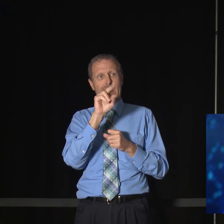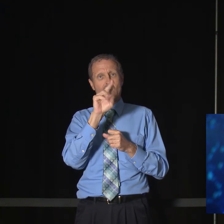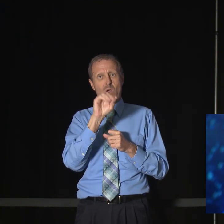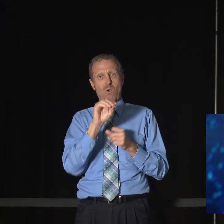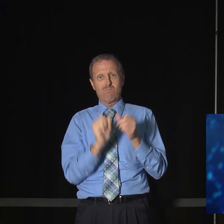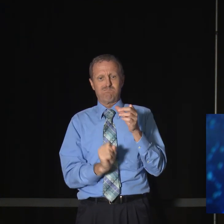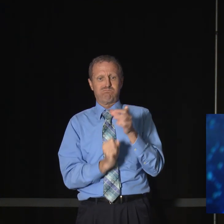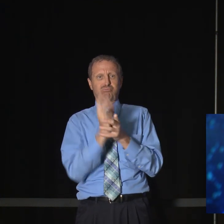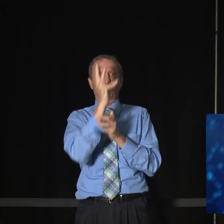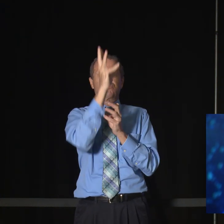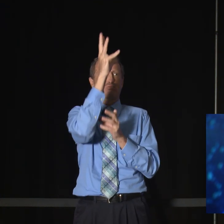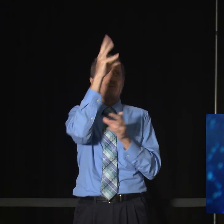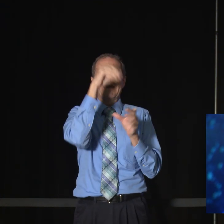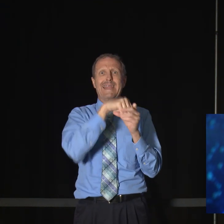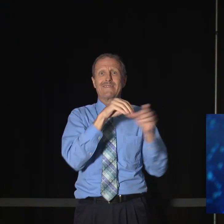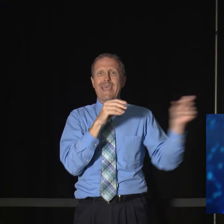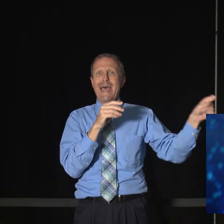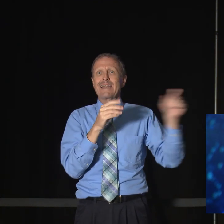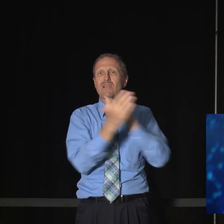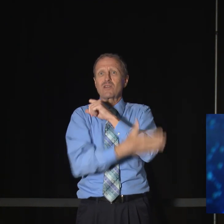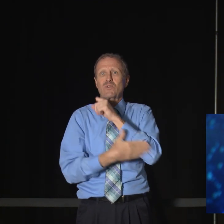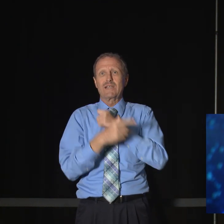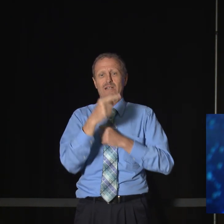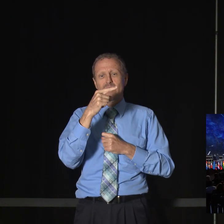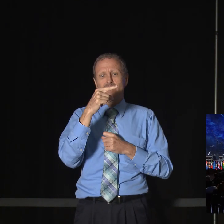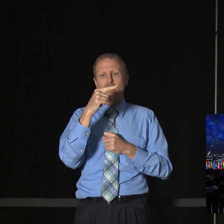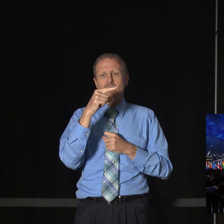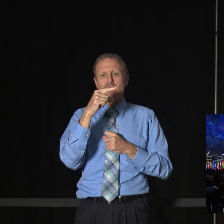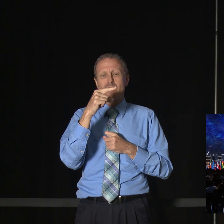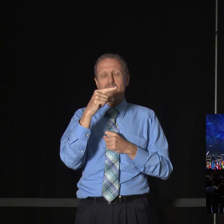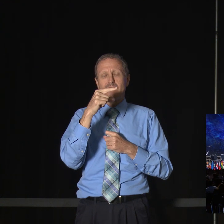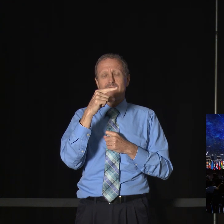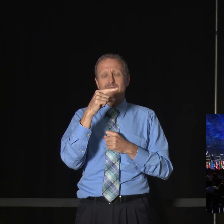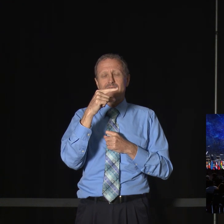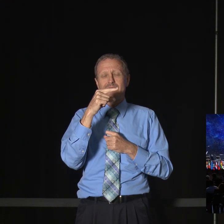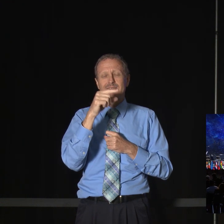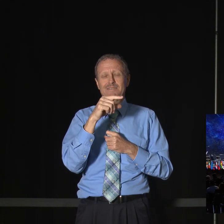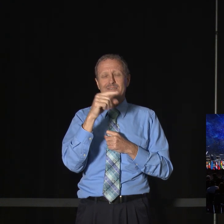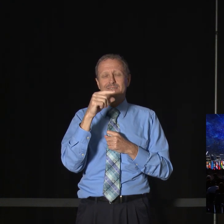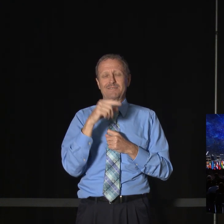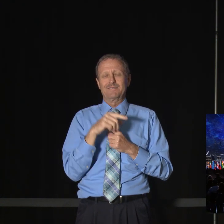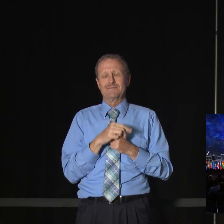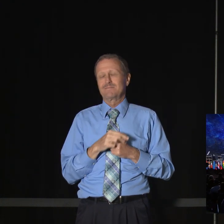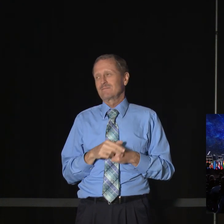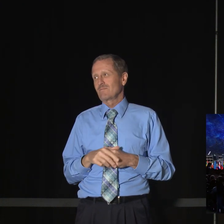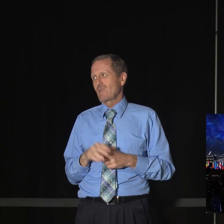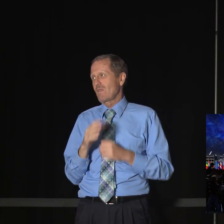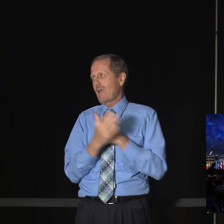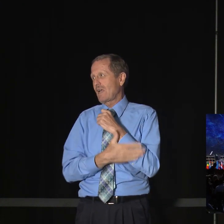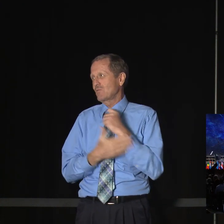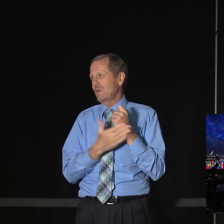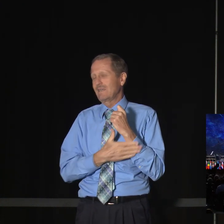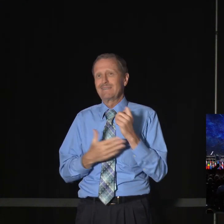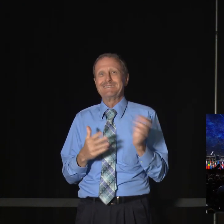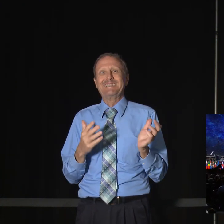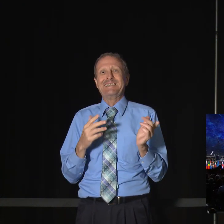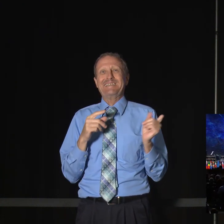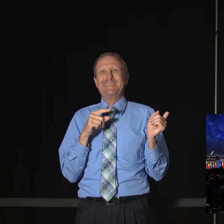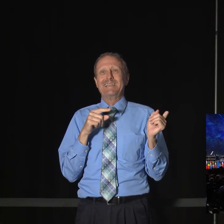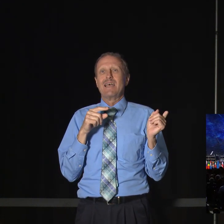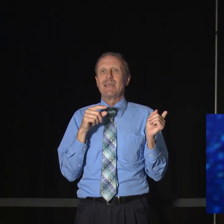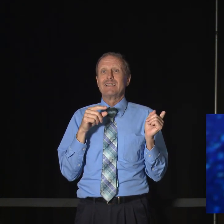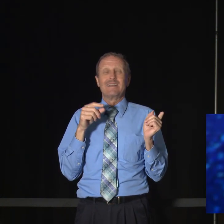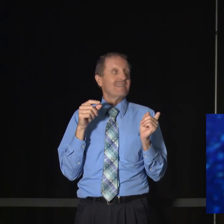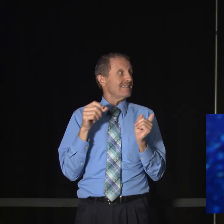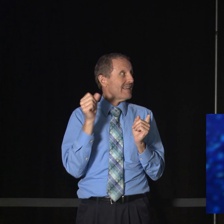in Guatemala. How many of you saw that? Can you tell us, did GYC responded to that, or what happened? Yes, we